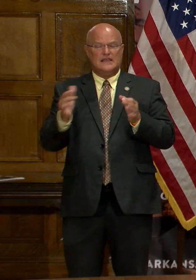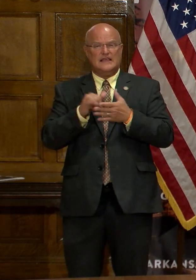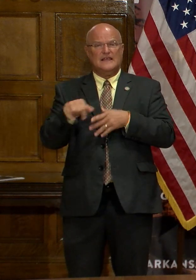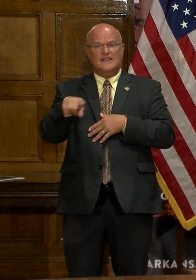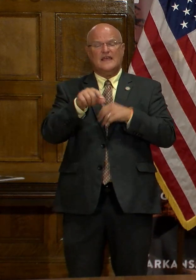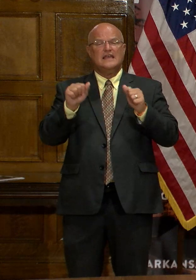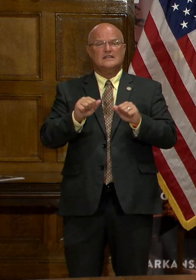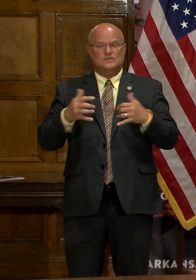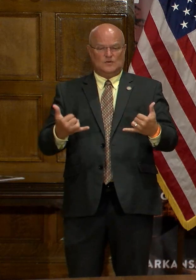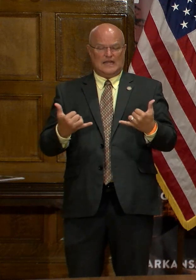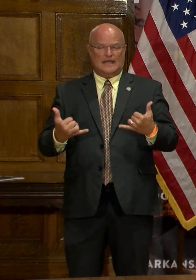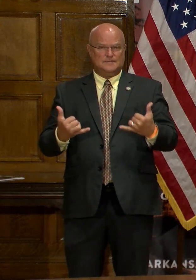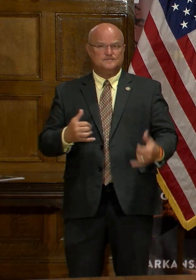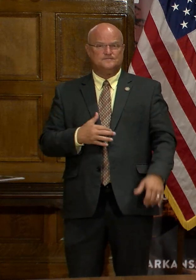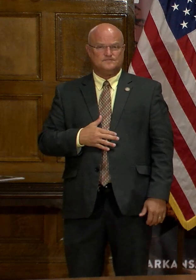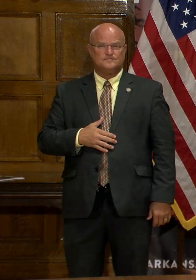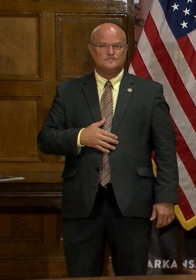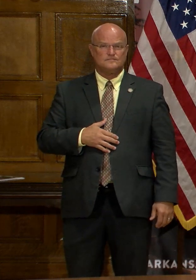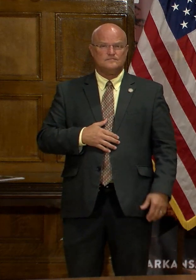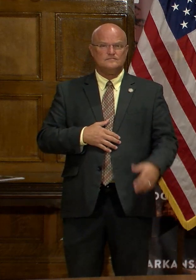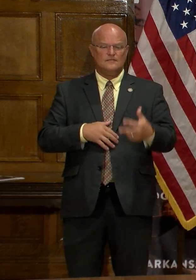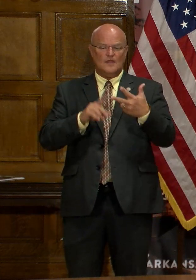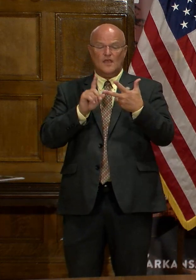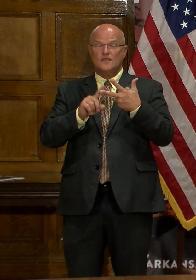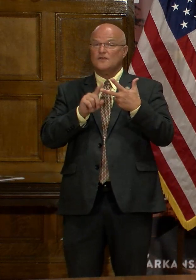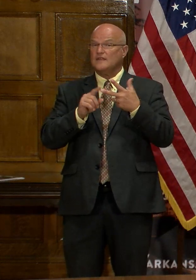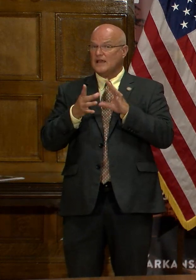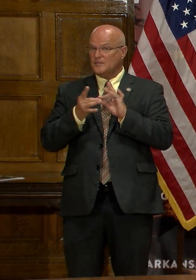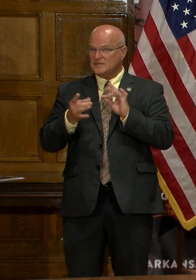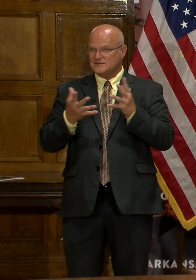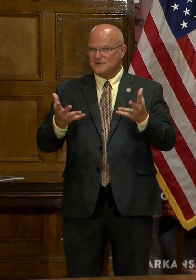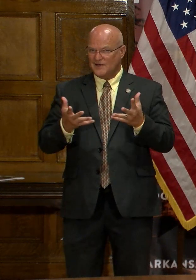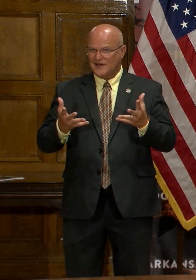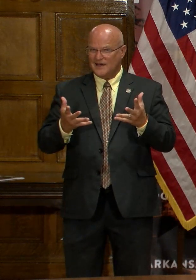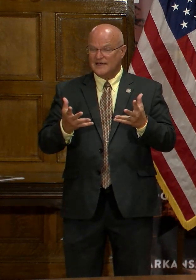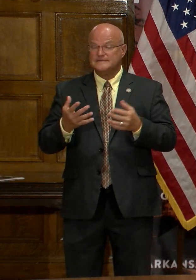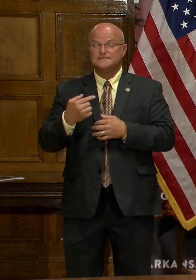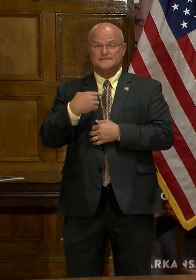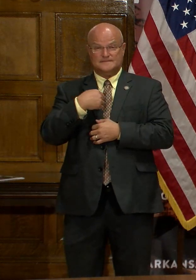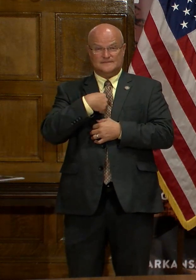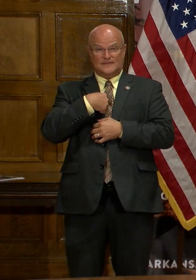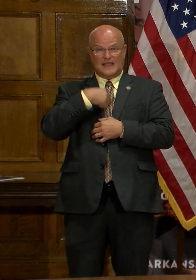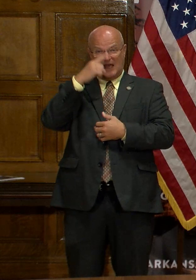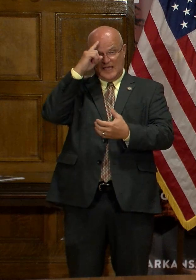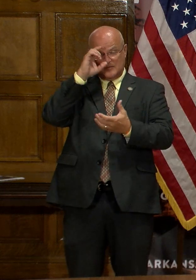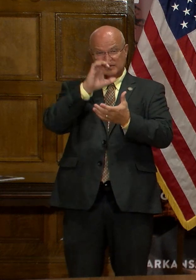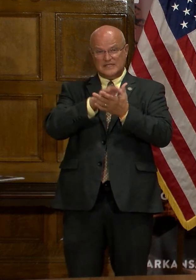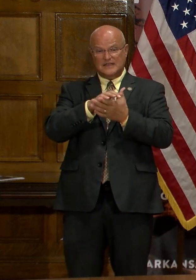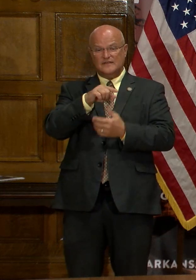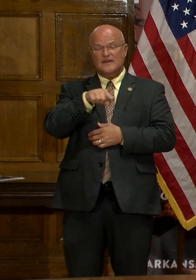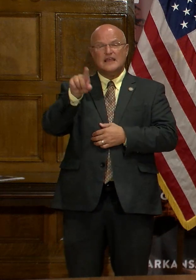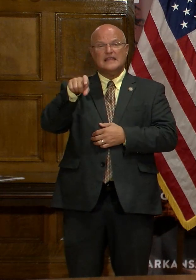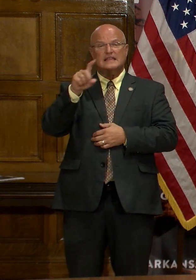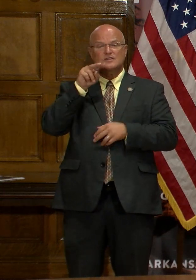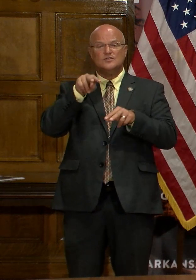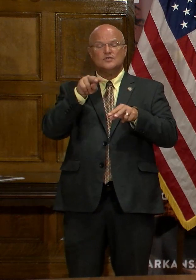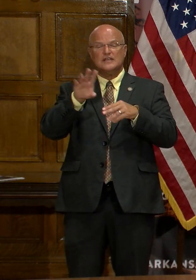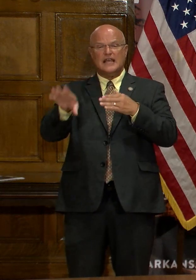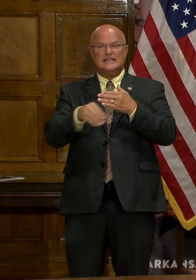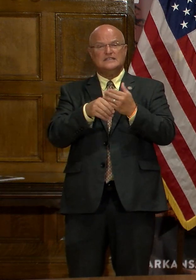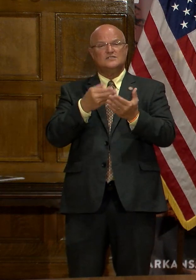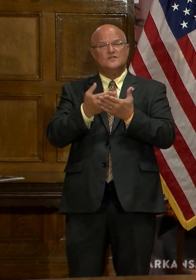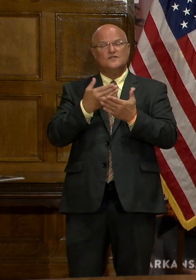can do at the present time. The third thing I will mention is that I do believe that they need to look at additional